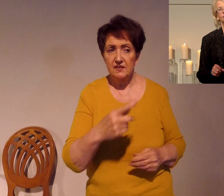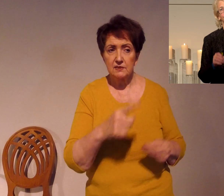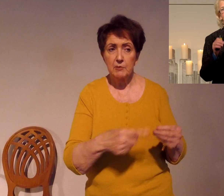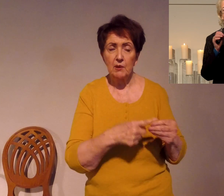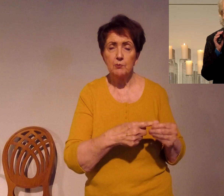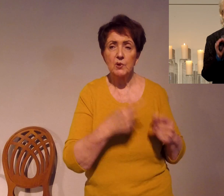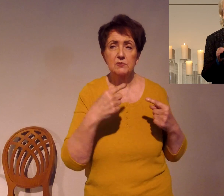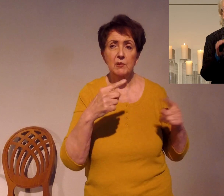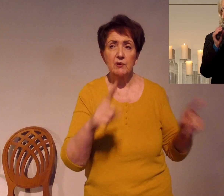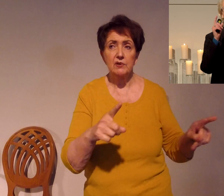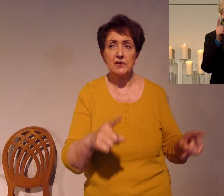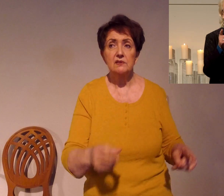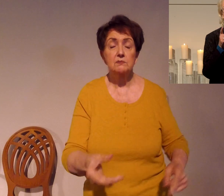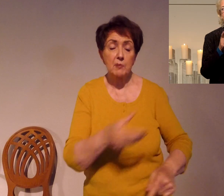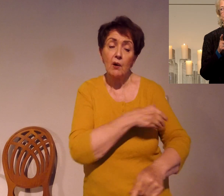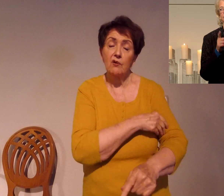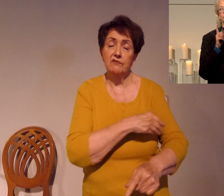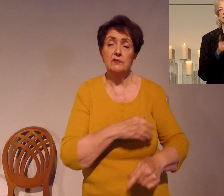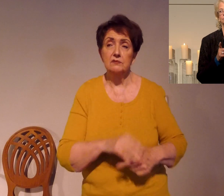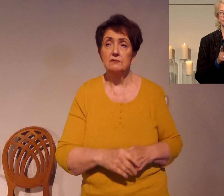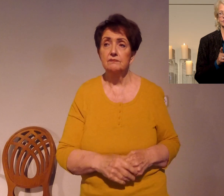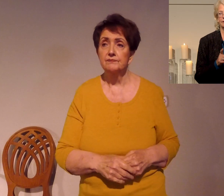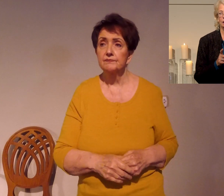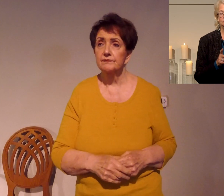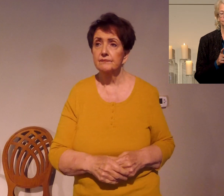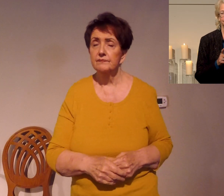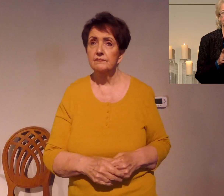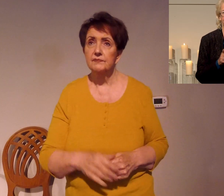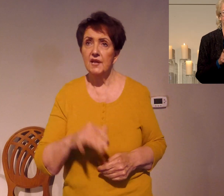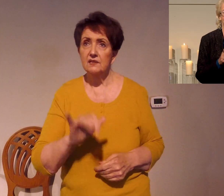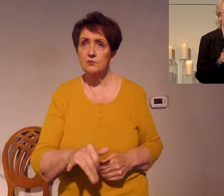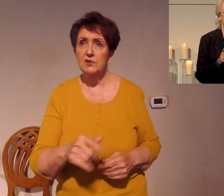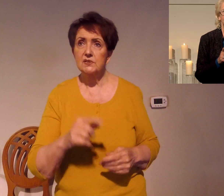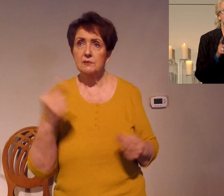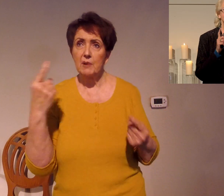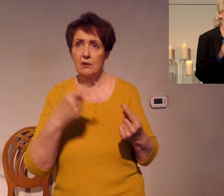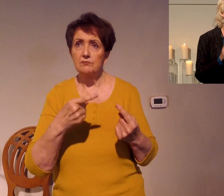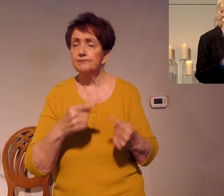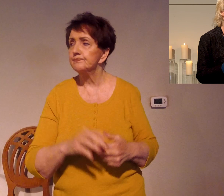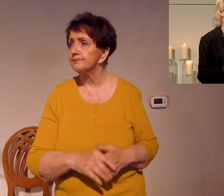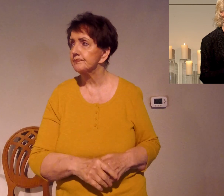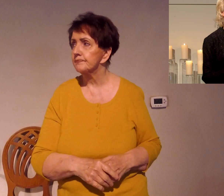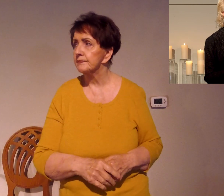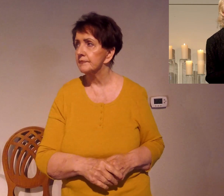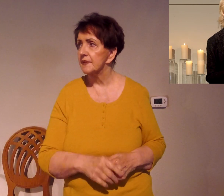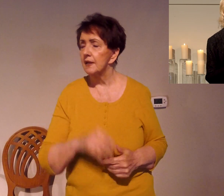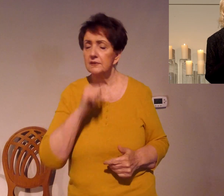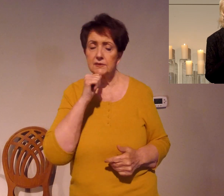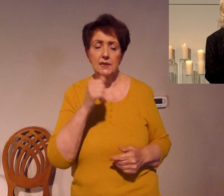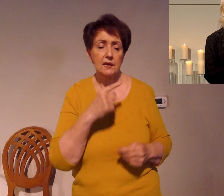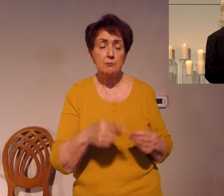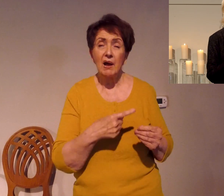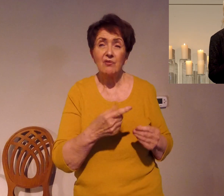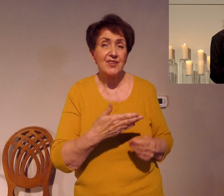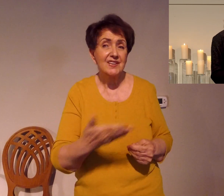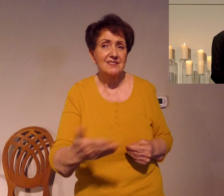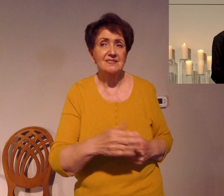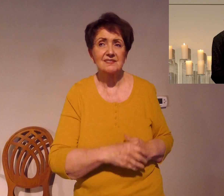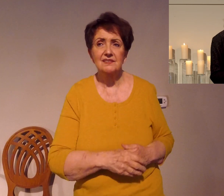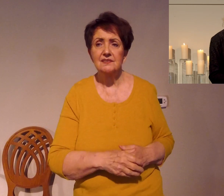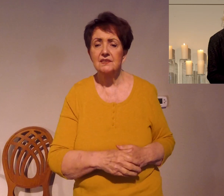It's really powerful because this is ultimately what that book is about. It's not about stuff. It's about living